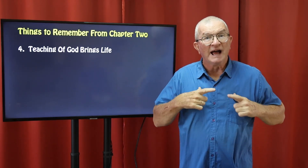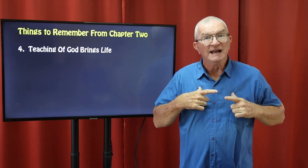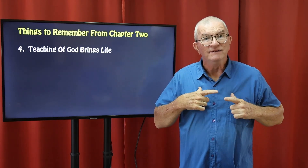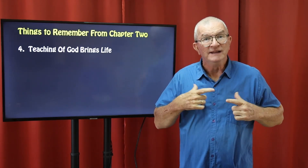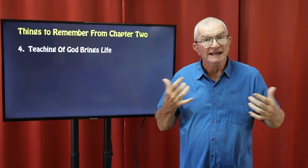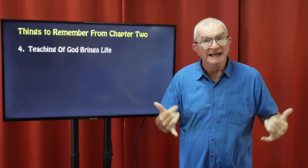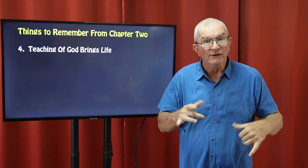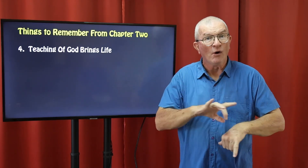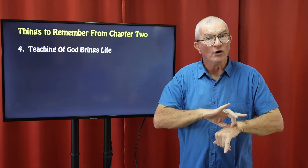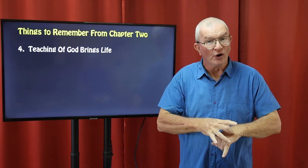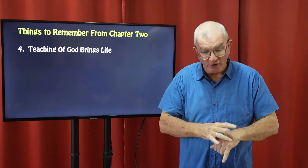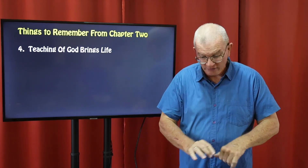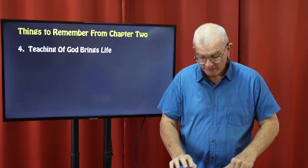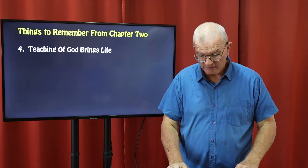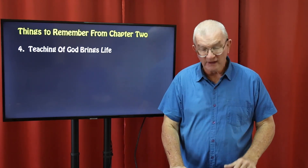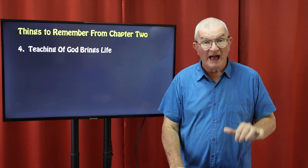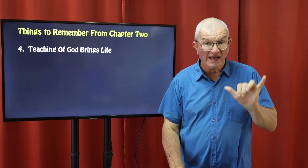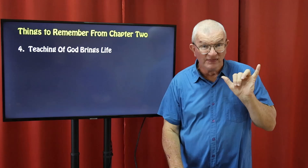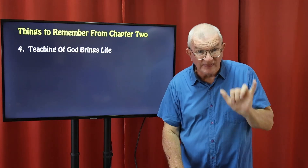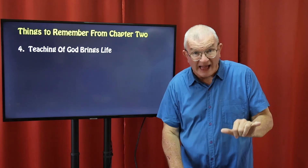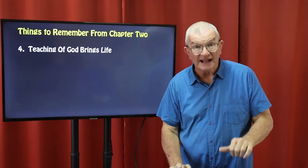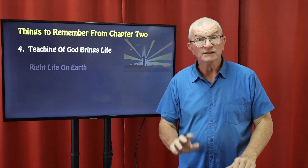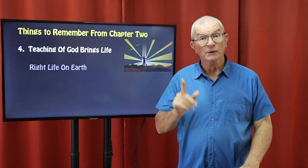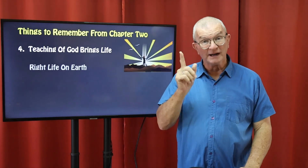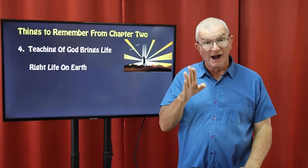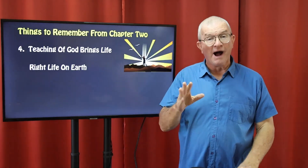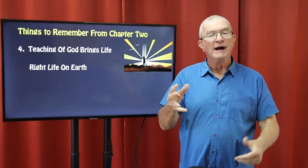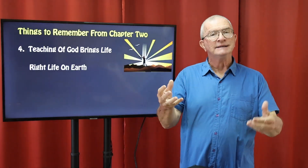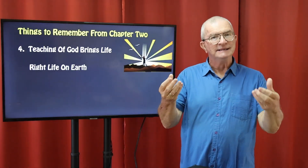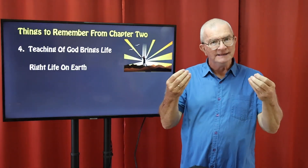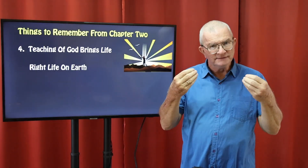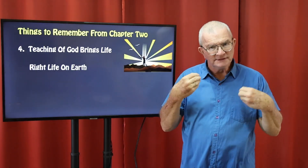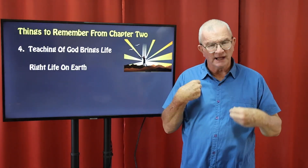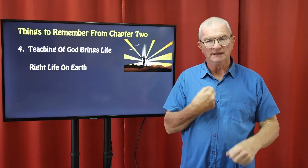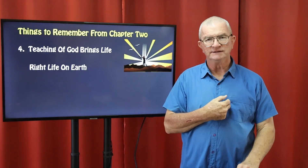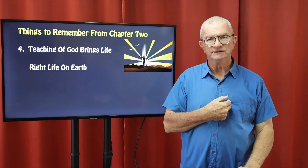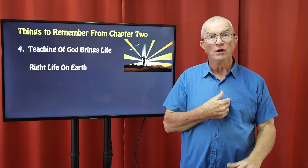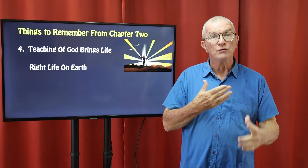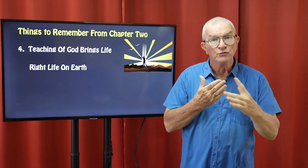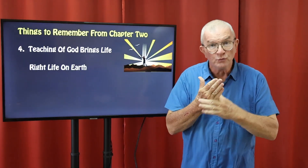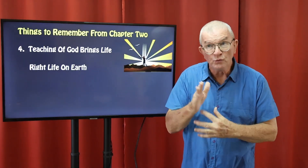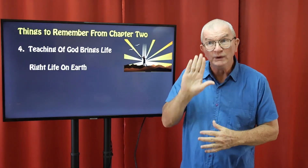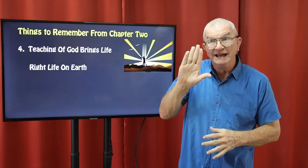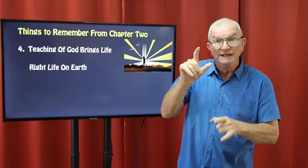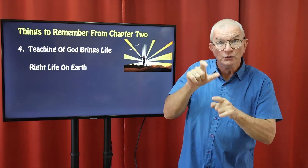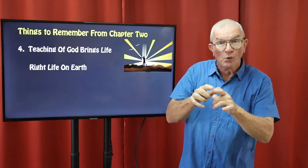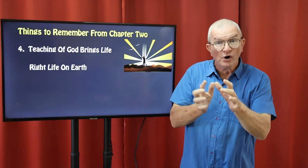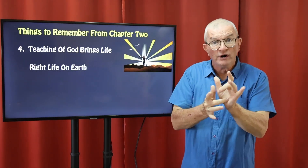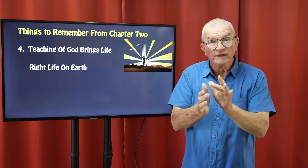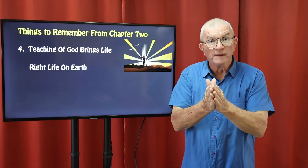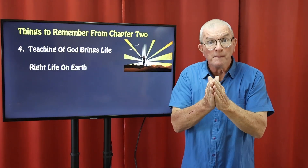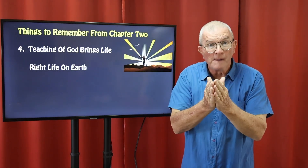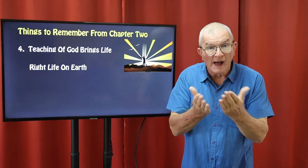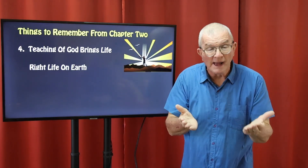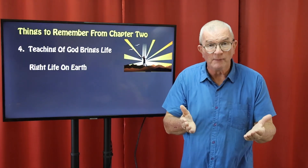life here on earth as well. And that's what God is giving us through His Word, the